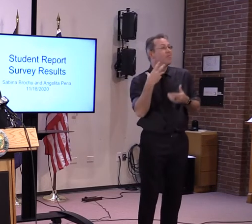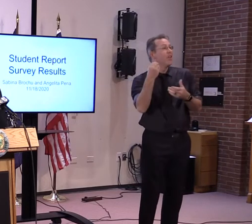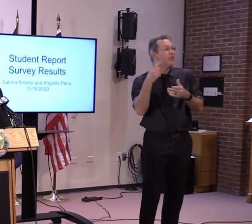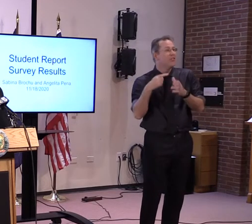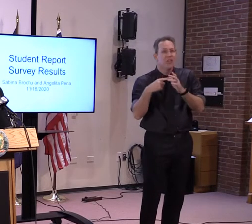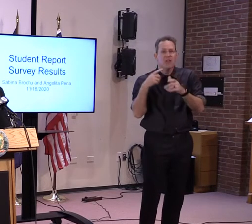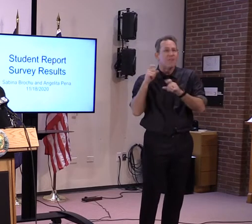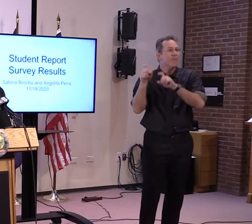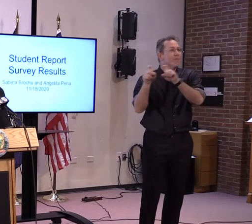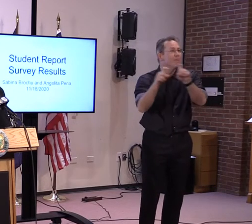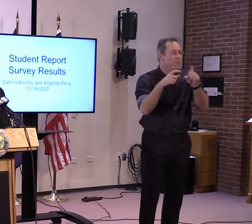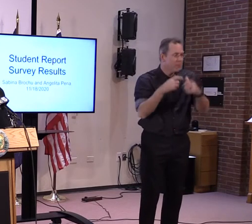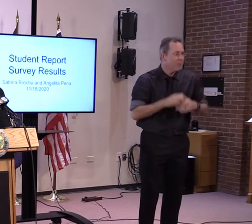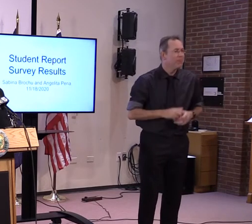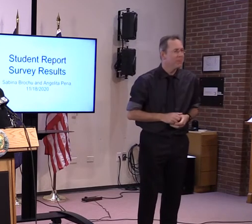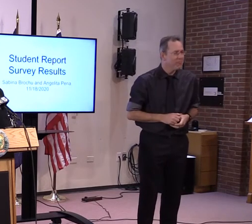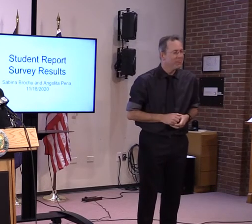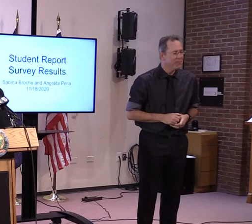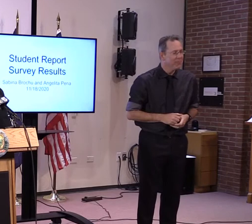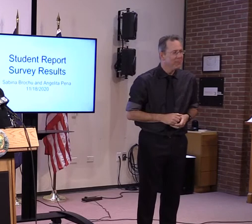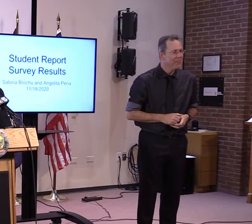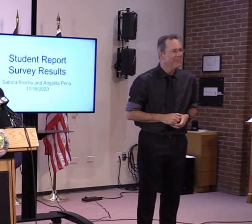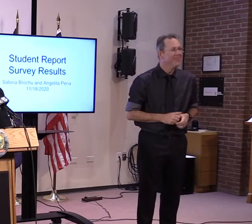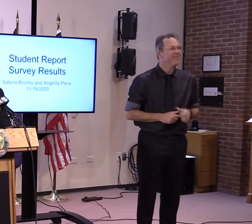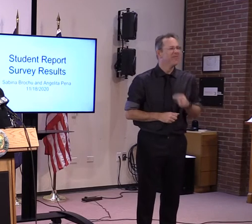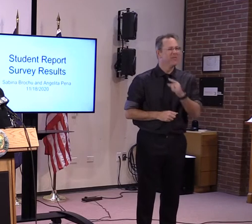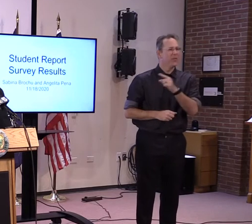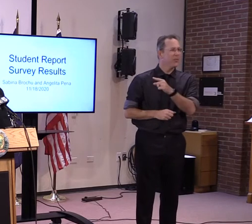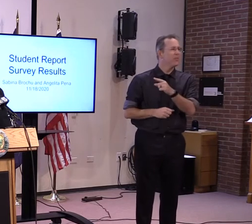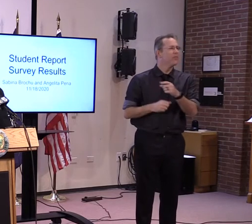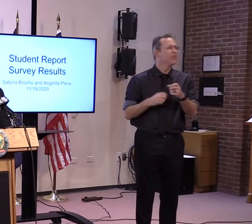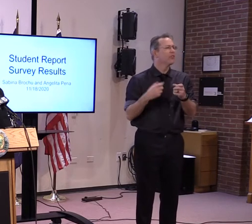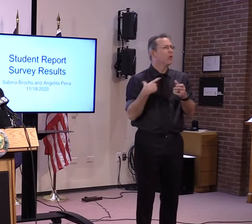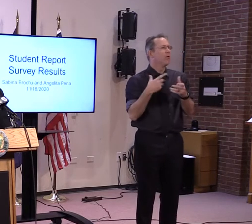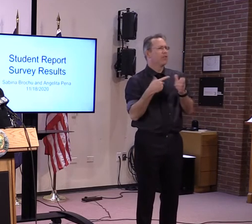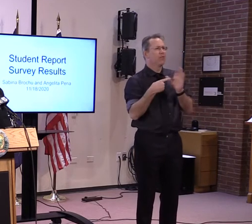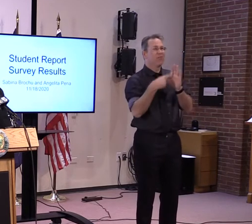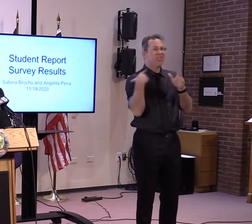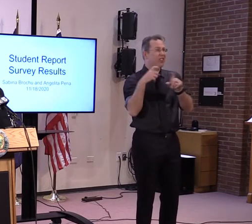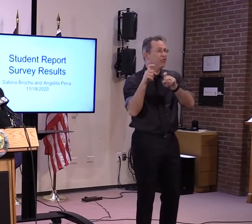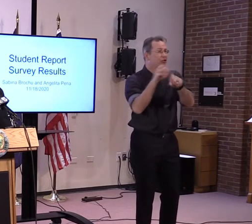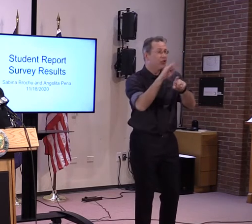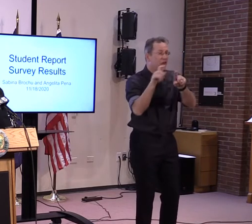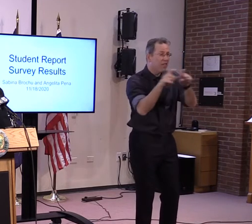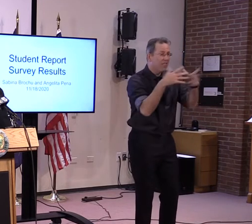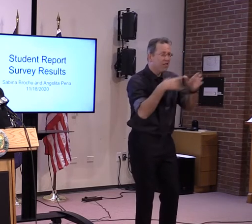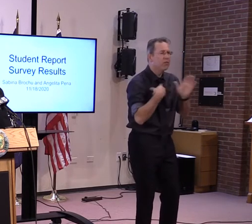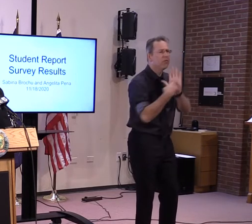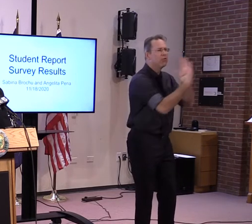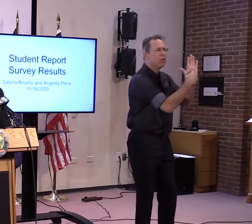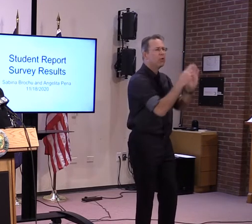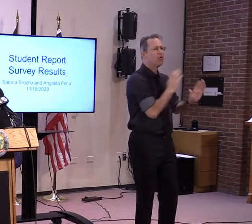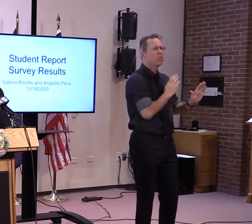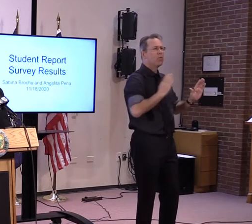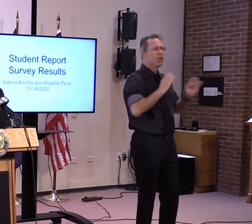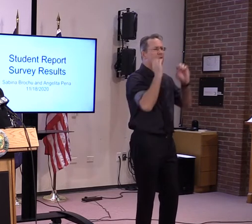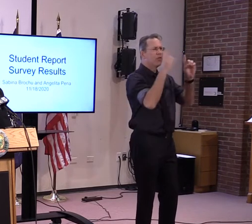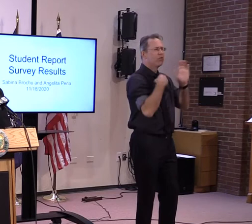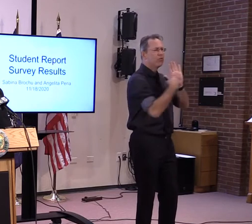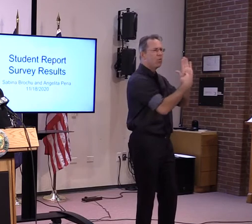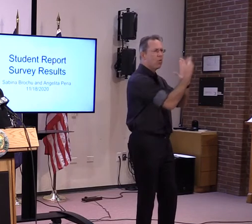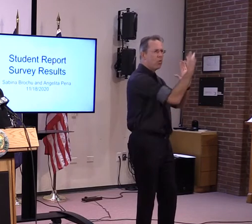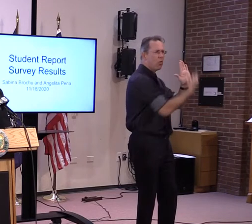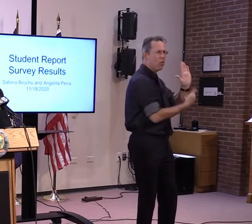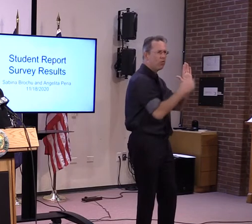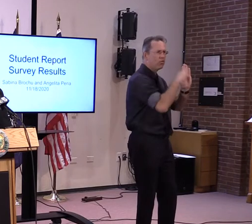Anyalita and I gave this presentation to the state board this Wednesday that was a part of our student report. And we chose to do it in this fashion